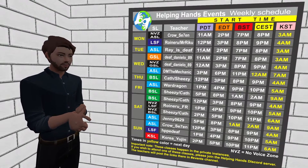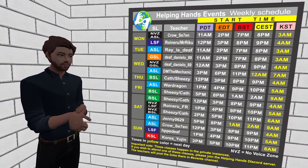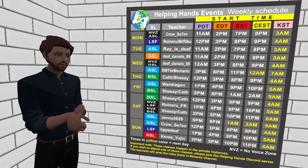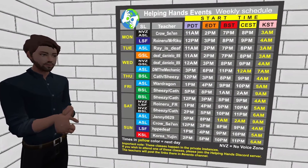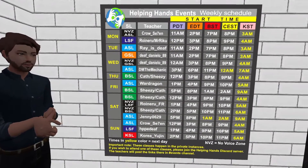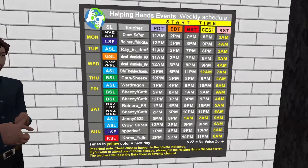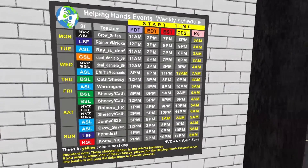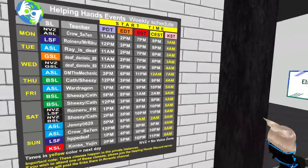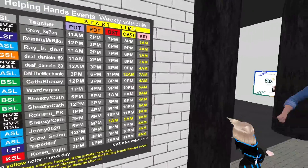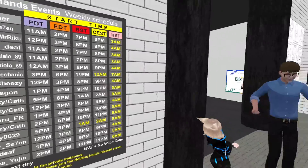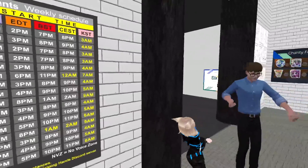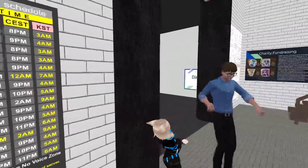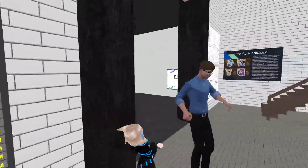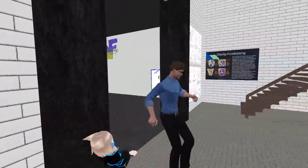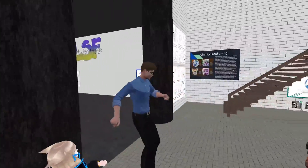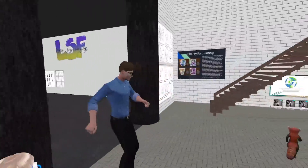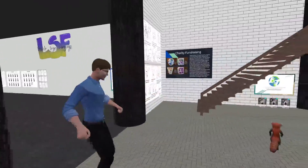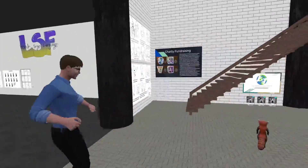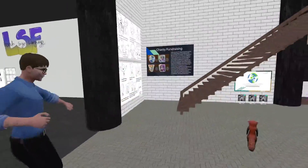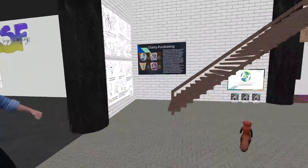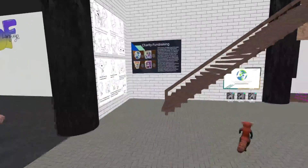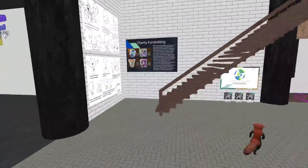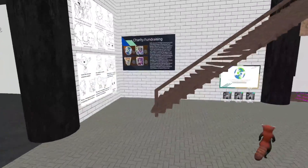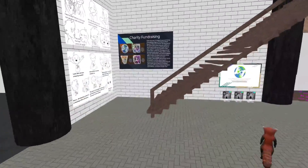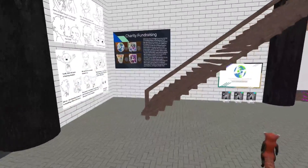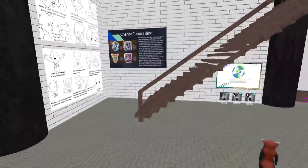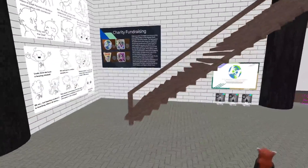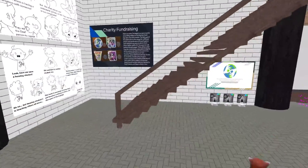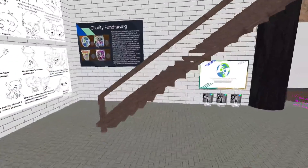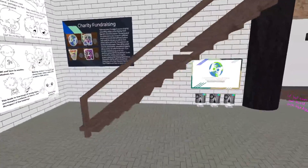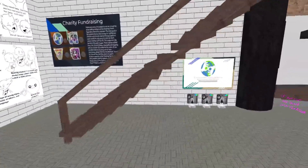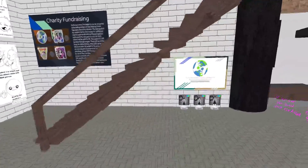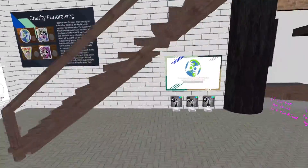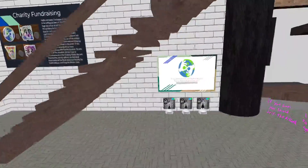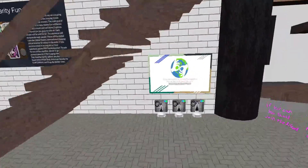There's tournaments sometimes too. We did a pool tournament. Oh, that too, yeah.